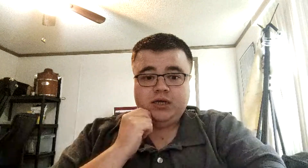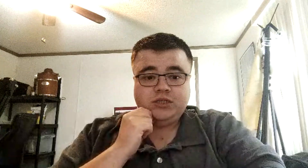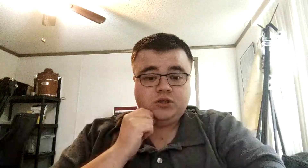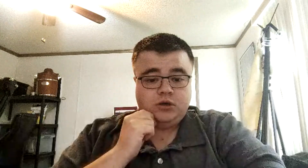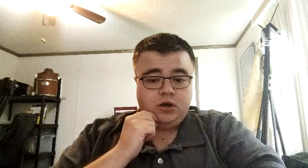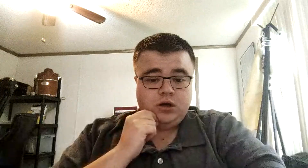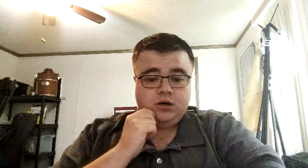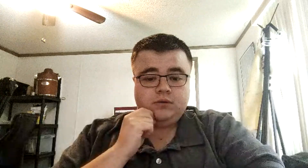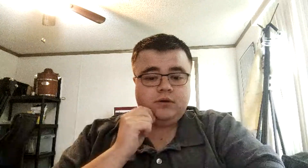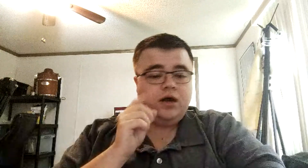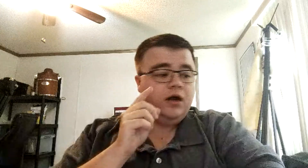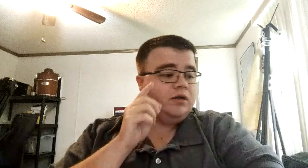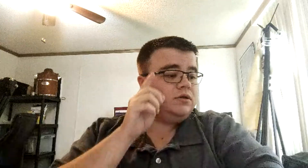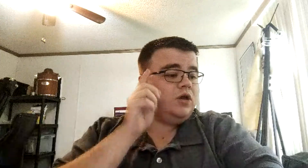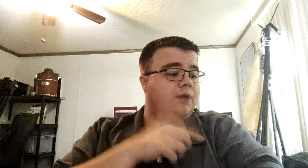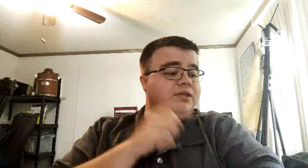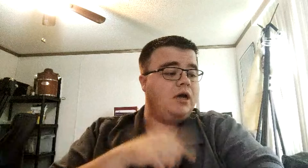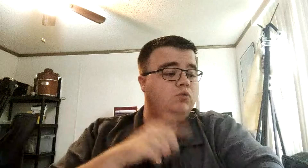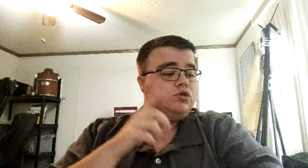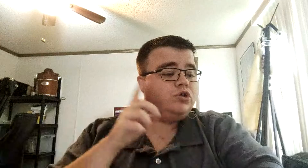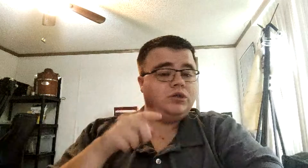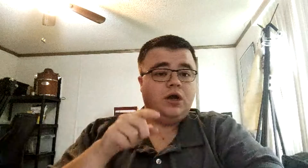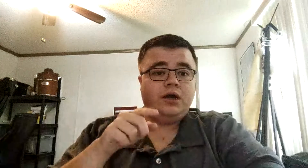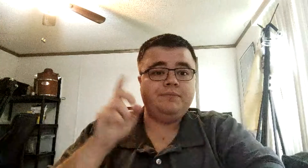his son, Thomas Edward's son,